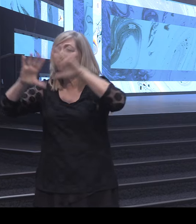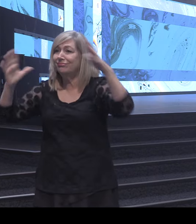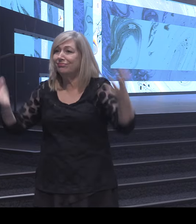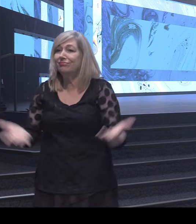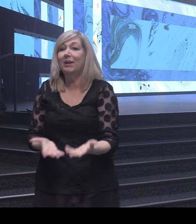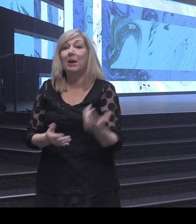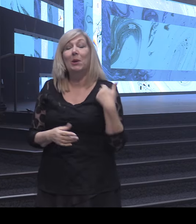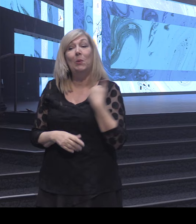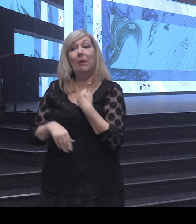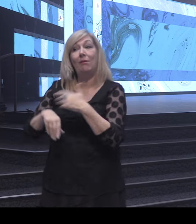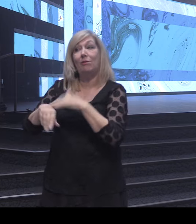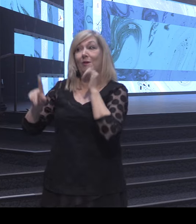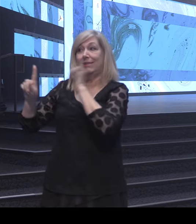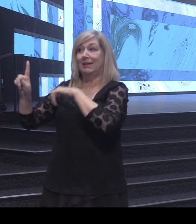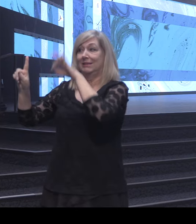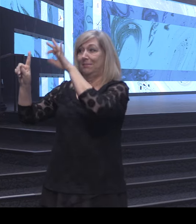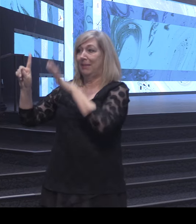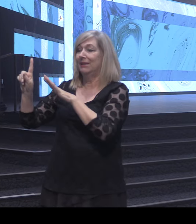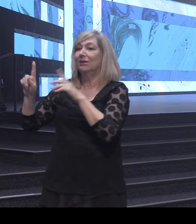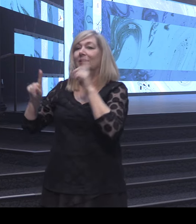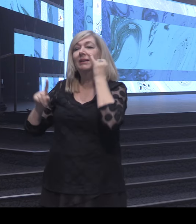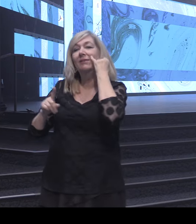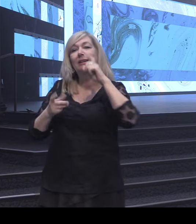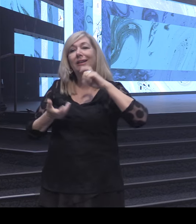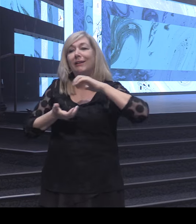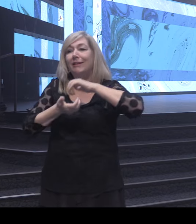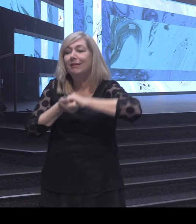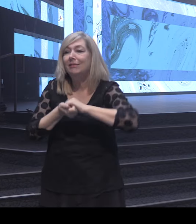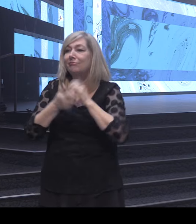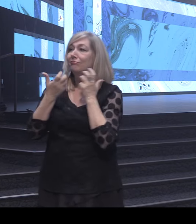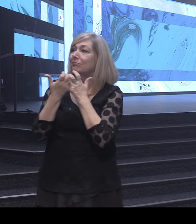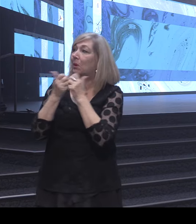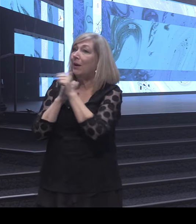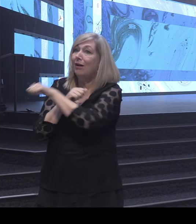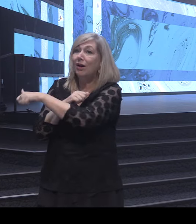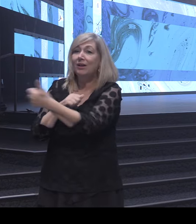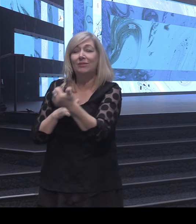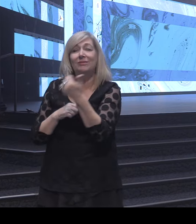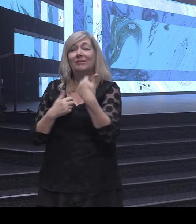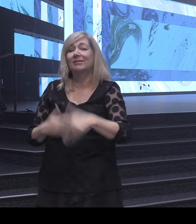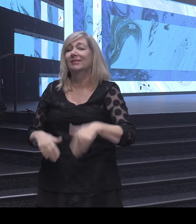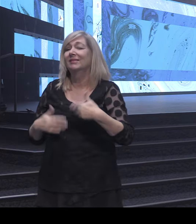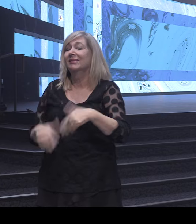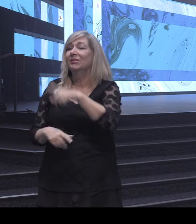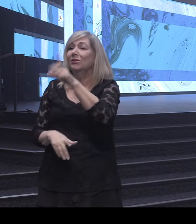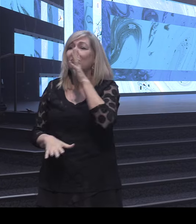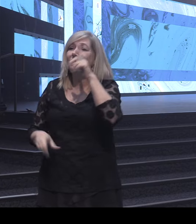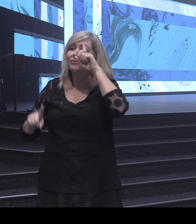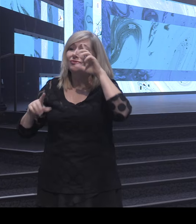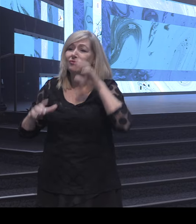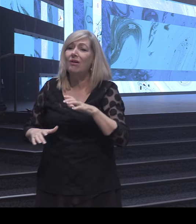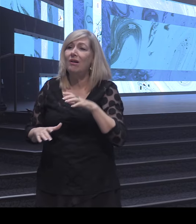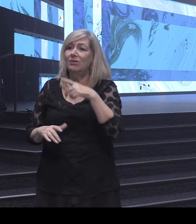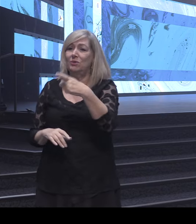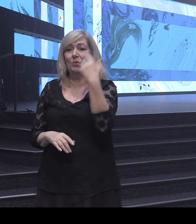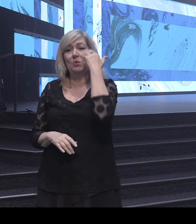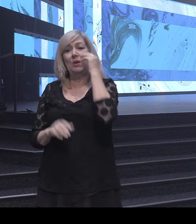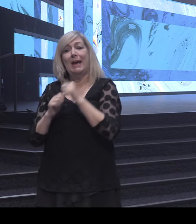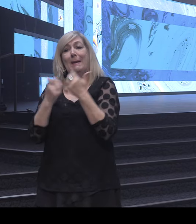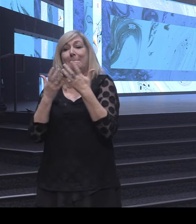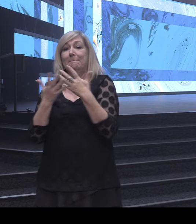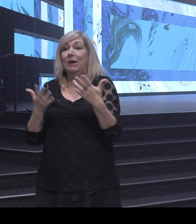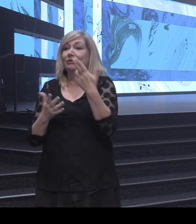we need churches to partner with us. And you can't believe all he's done for the kingdom. By the way, he'll be speaking for you, those of you